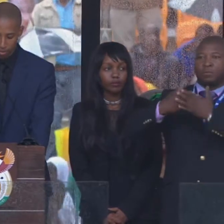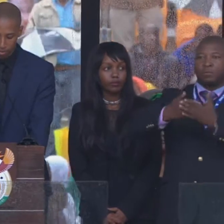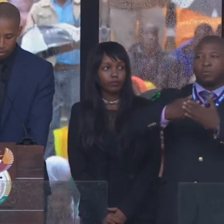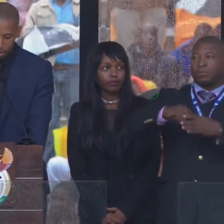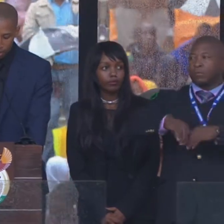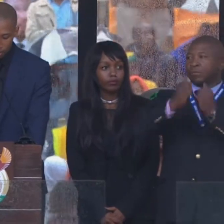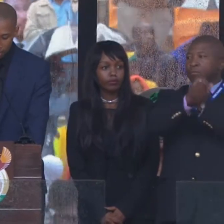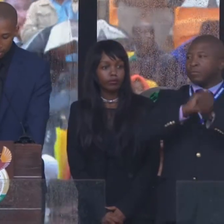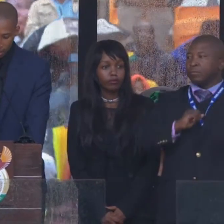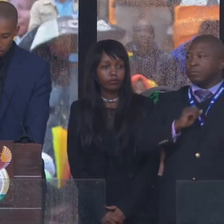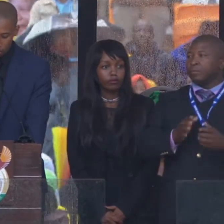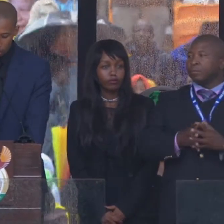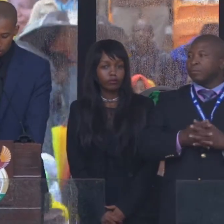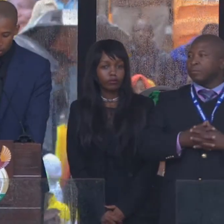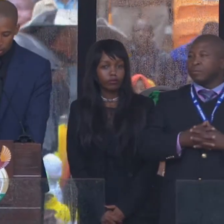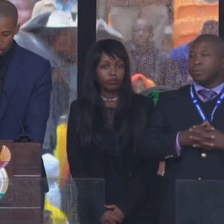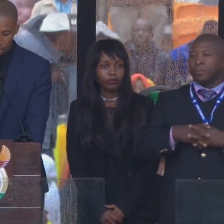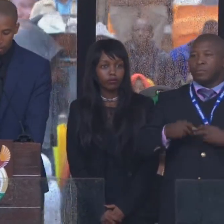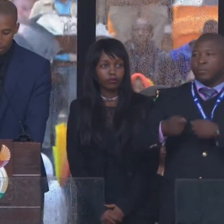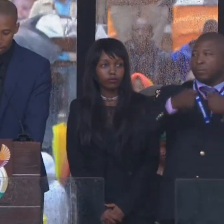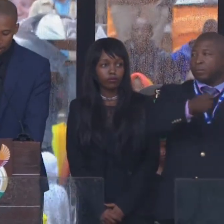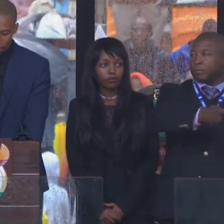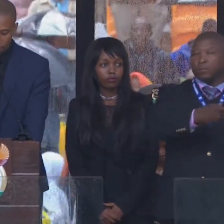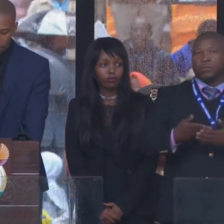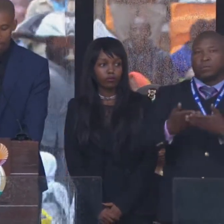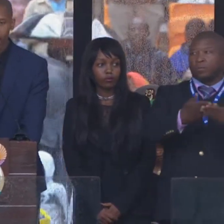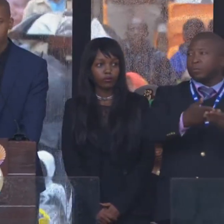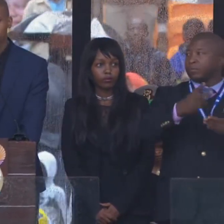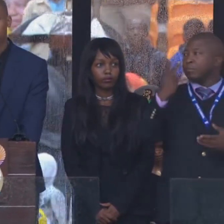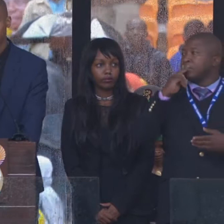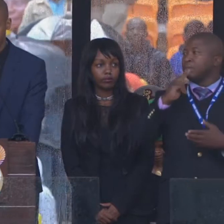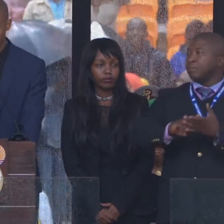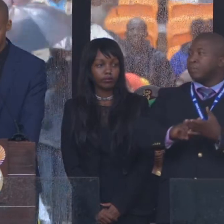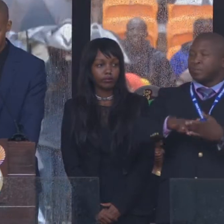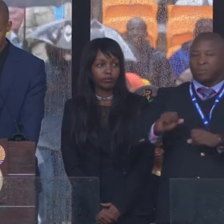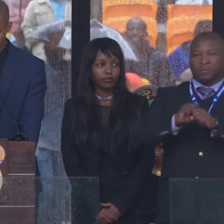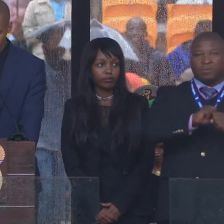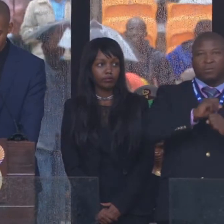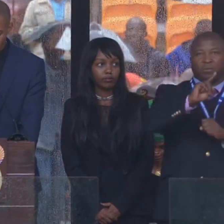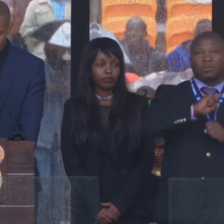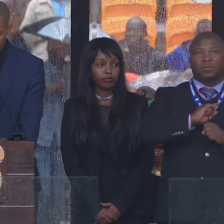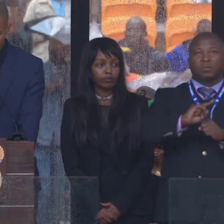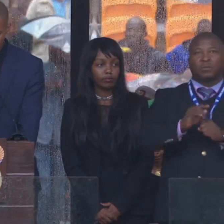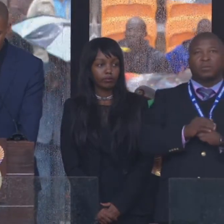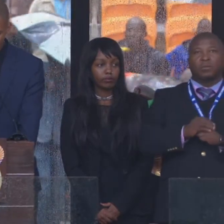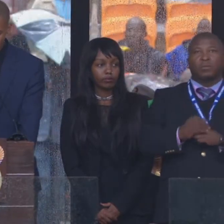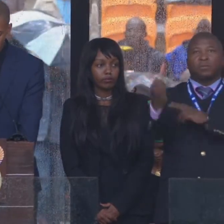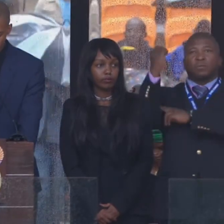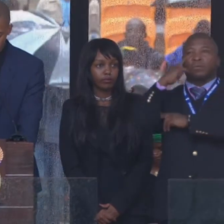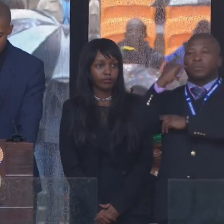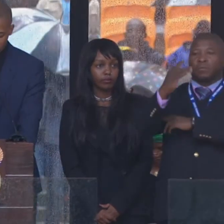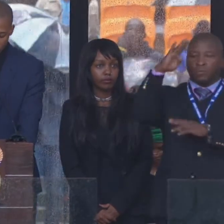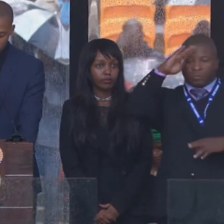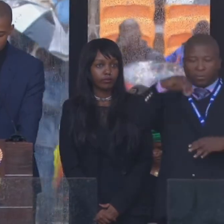freedom, who lit our stoves to cook a meal of peace and reconciliation. The giant tree has